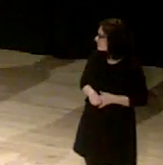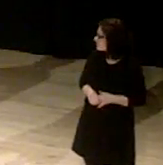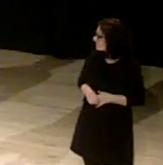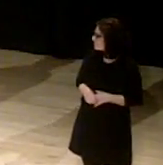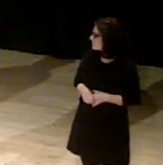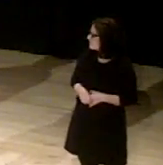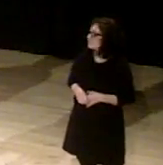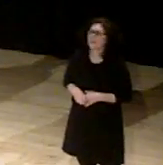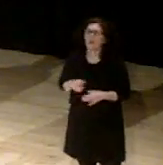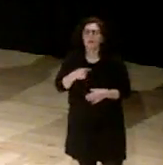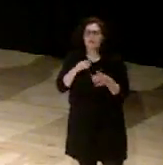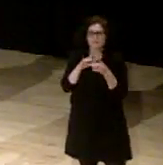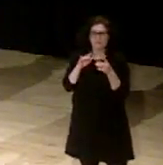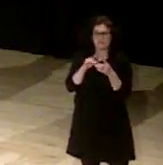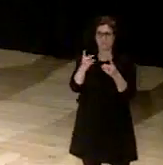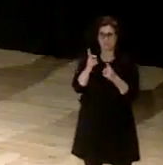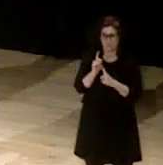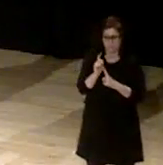I'm going to say a few words